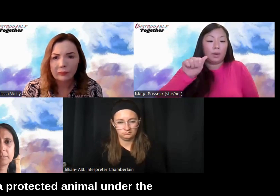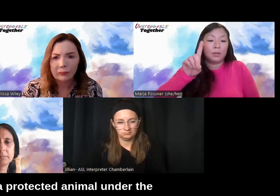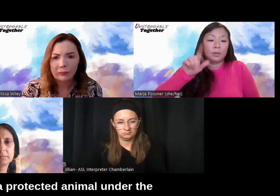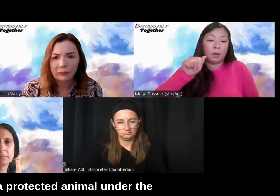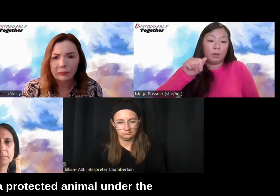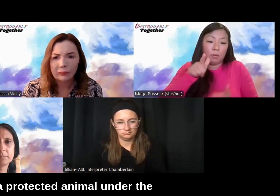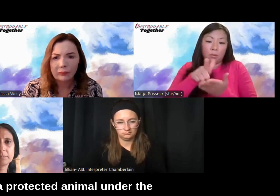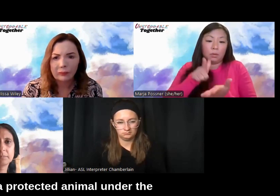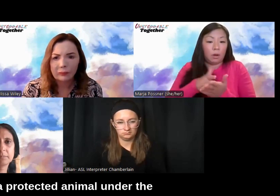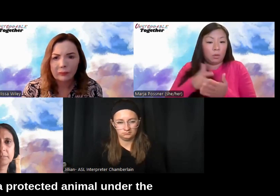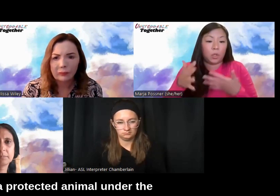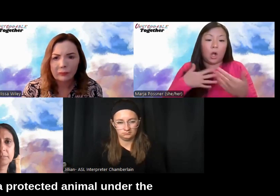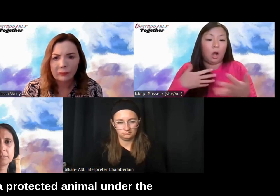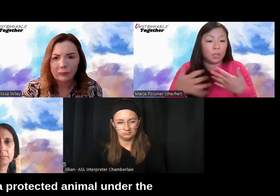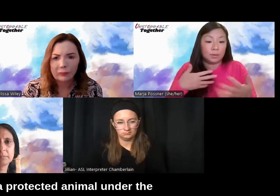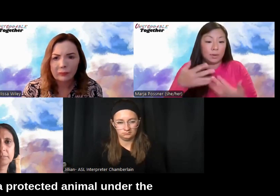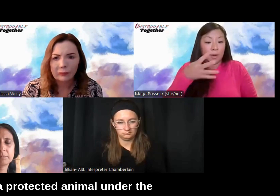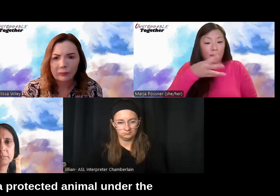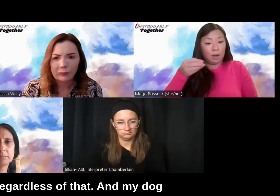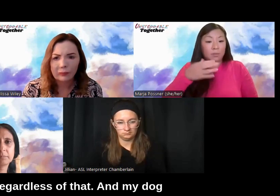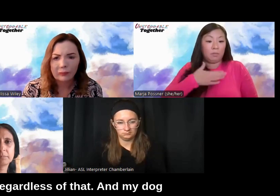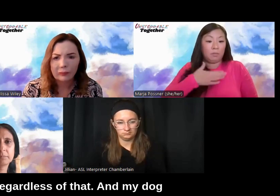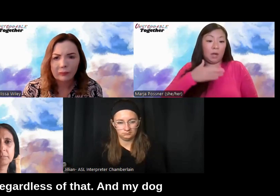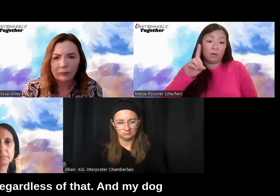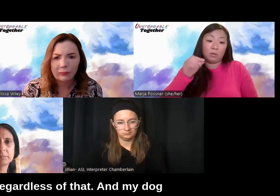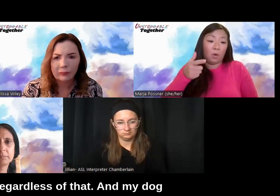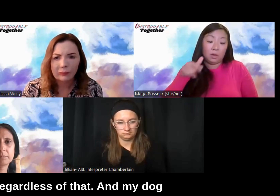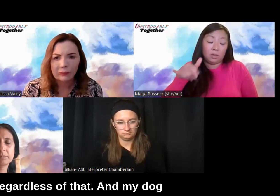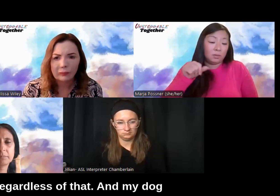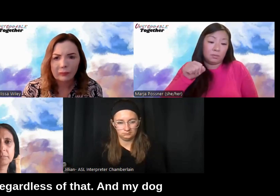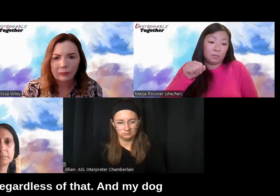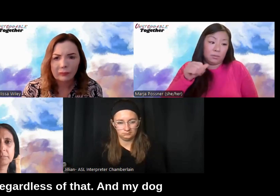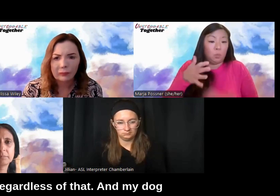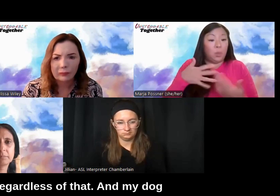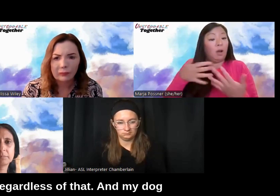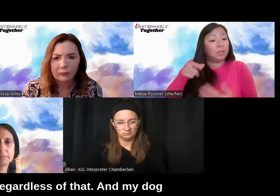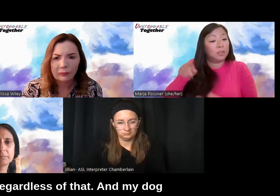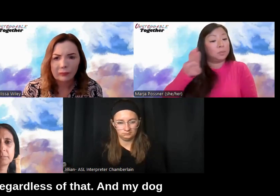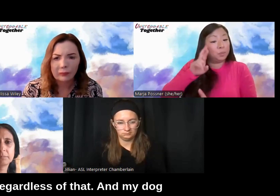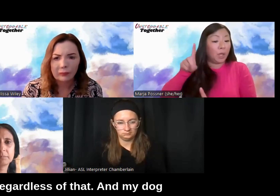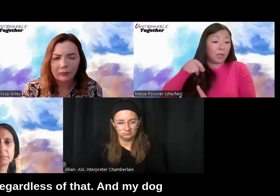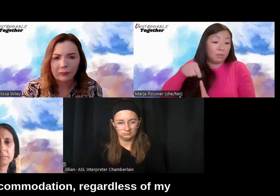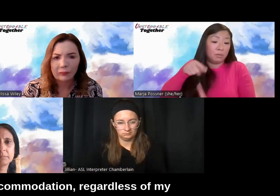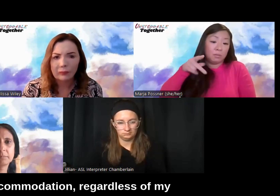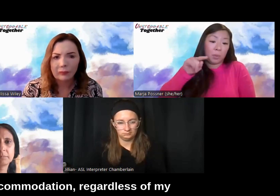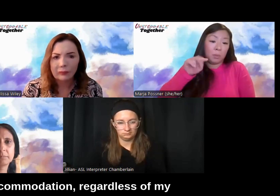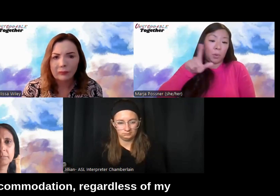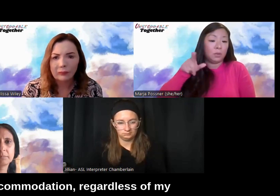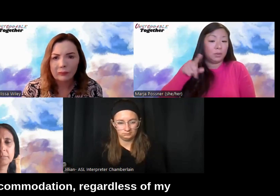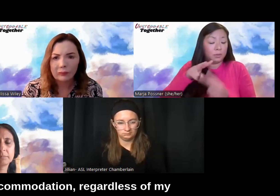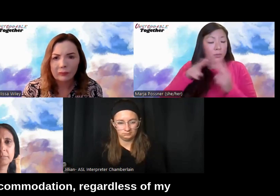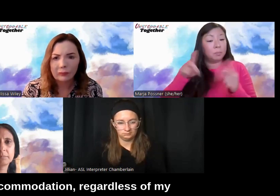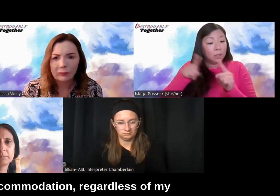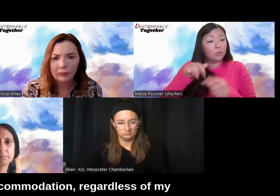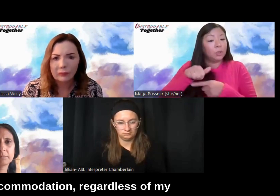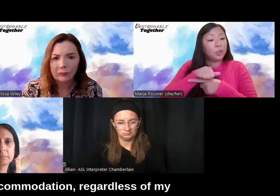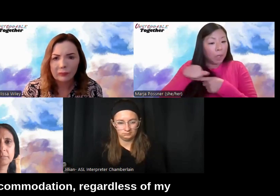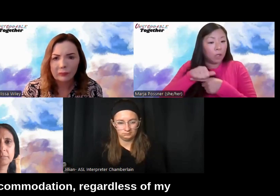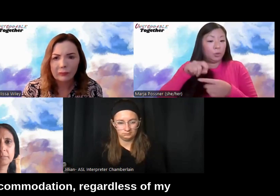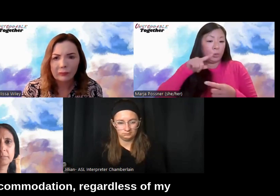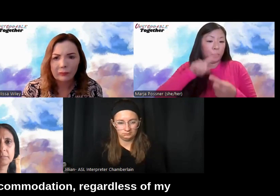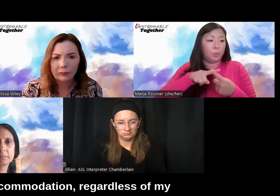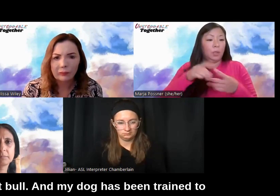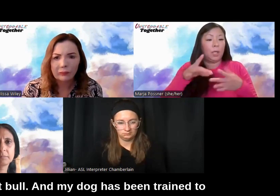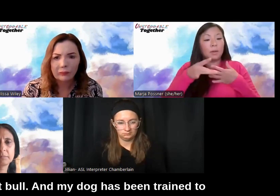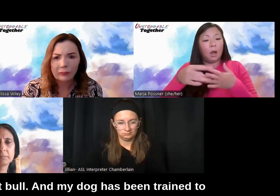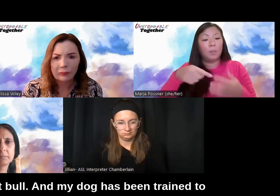is still a protected animal under the ADA, regardless of that. And my dog is an accommodation,